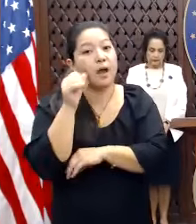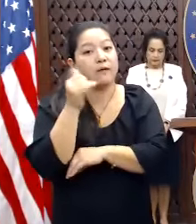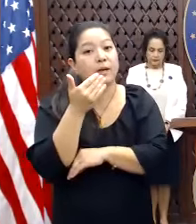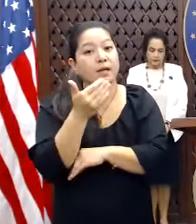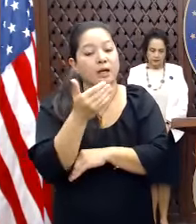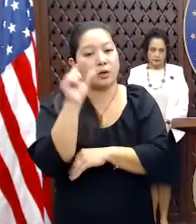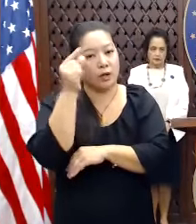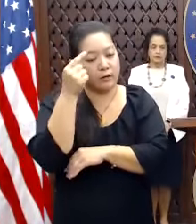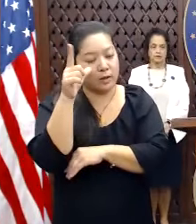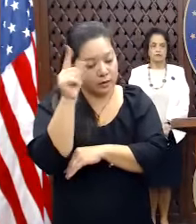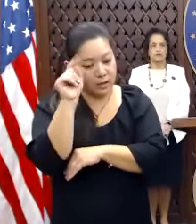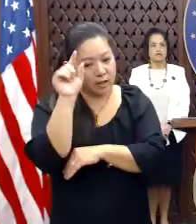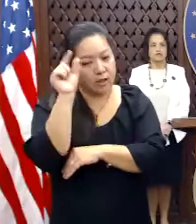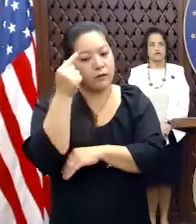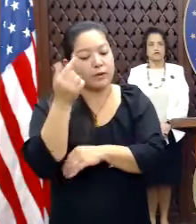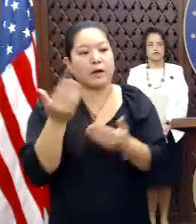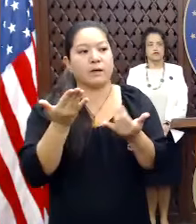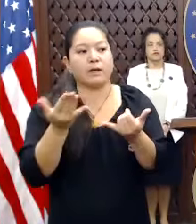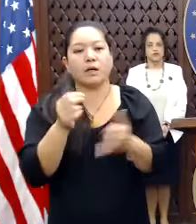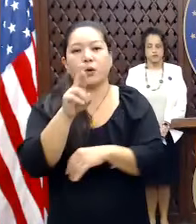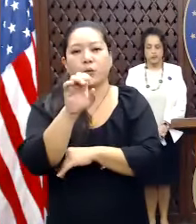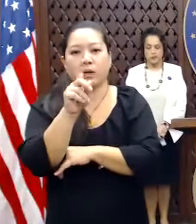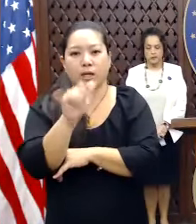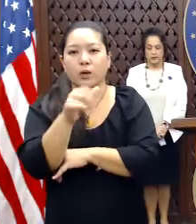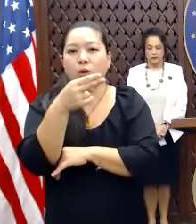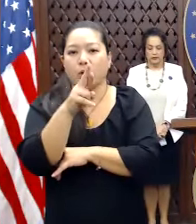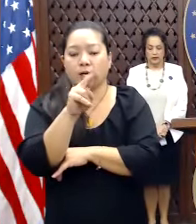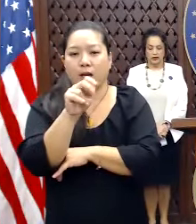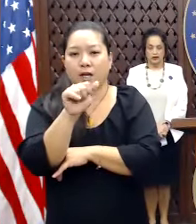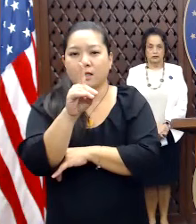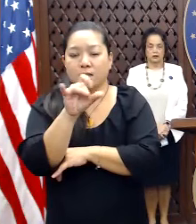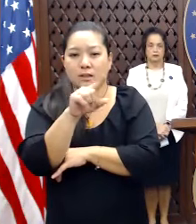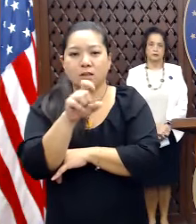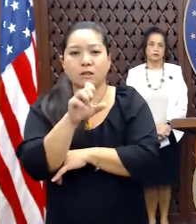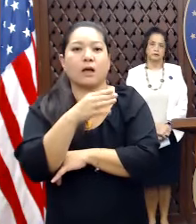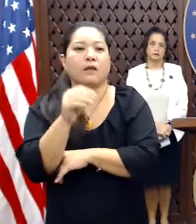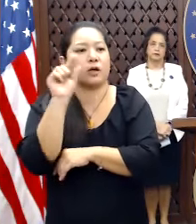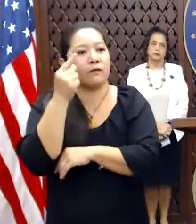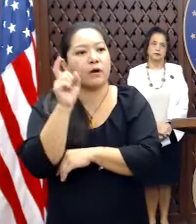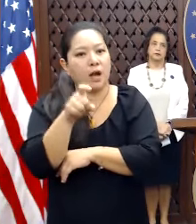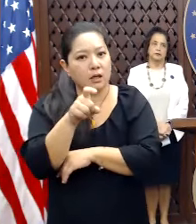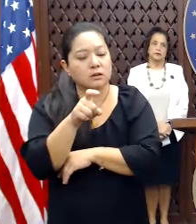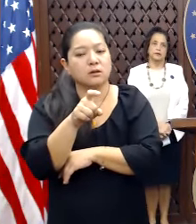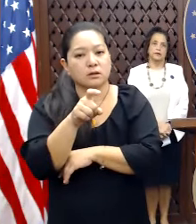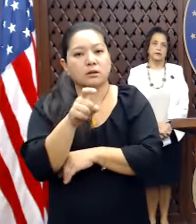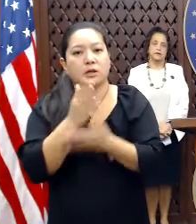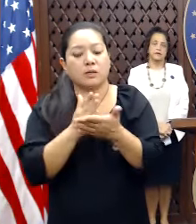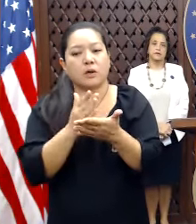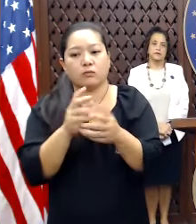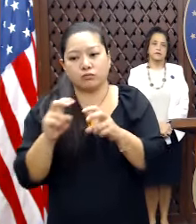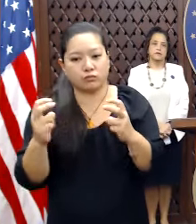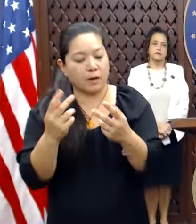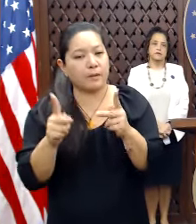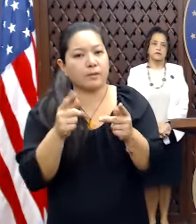Thank you, Governor and Lieutenant Governor. Again, my name is Ricky Hernandez, and the governor has tasked me with working with my fellow cabinet members and